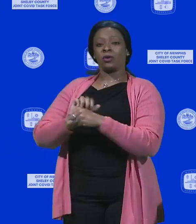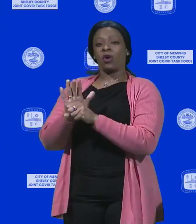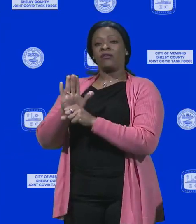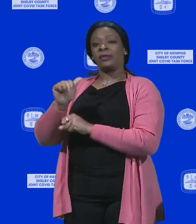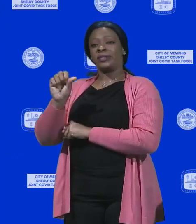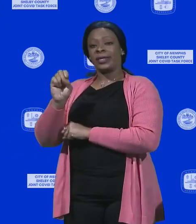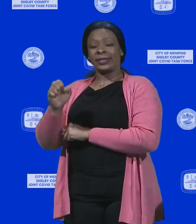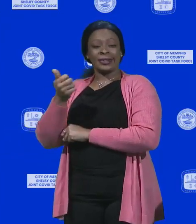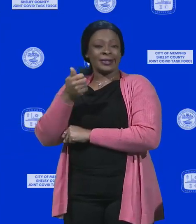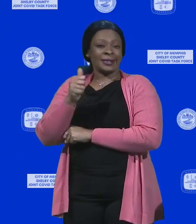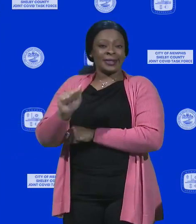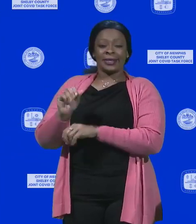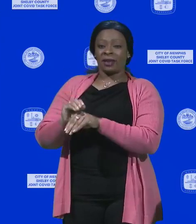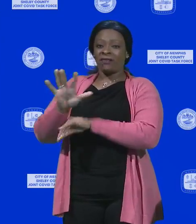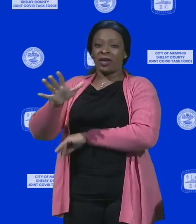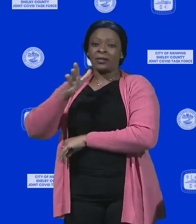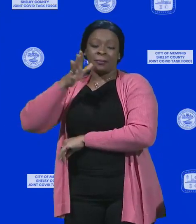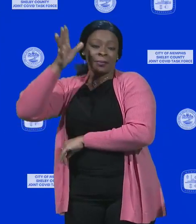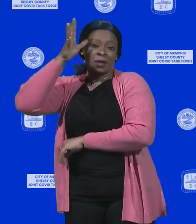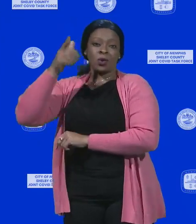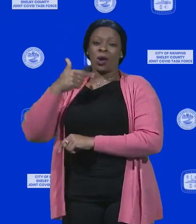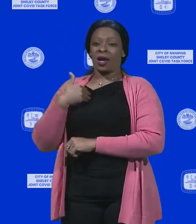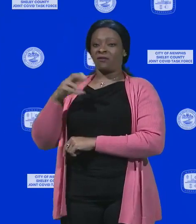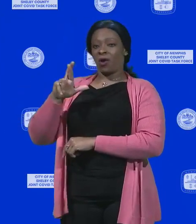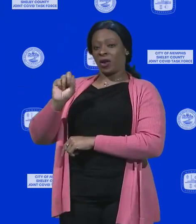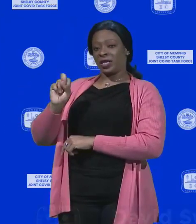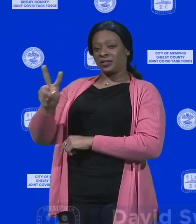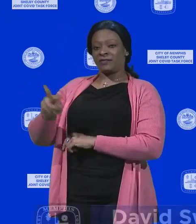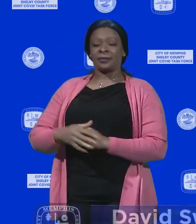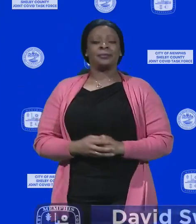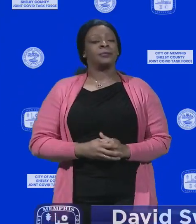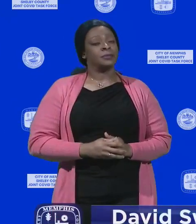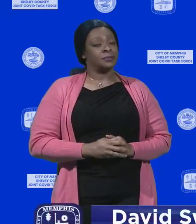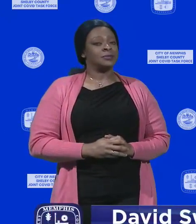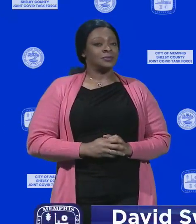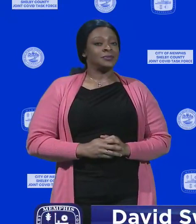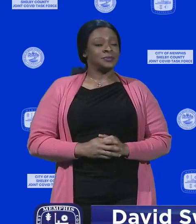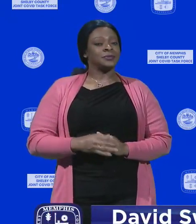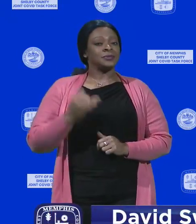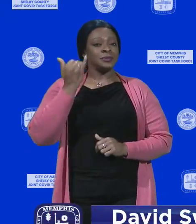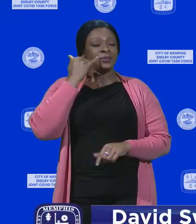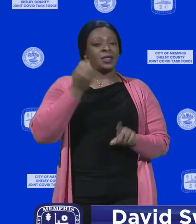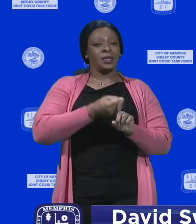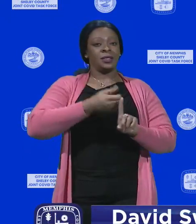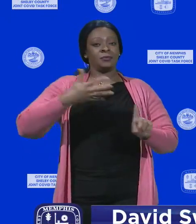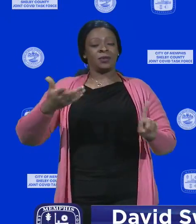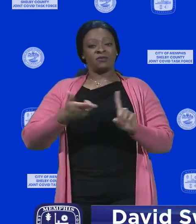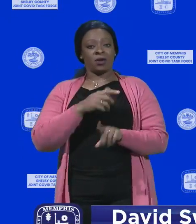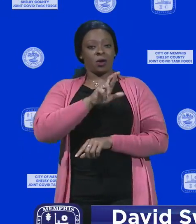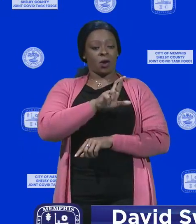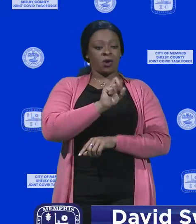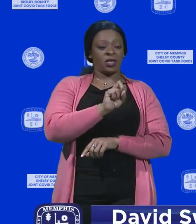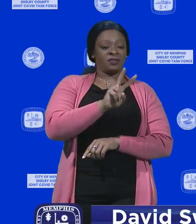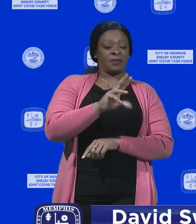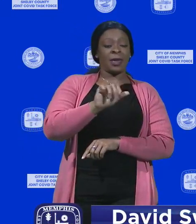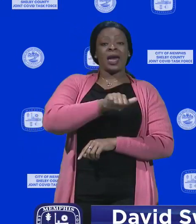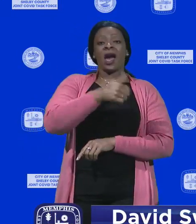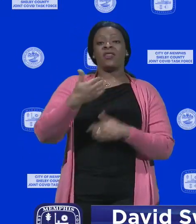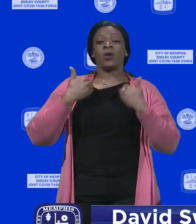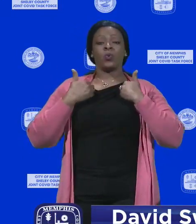cases? Any advice to parents with RSV? Right. Well, if I could expand it from RSV and other